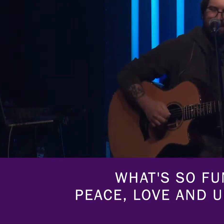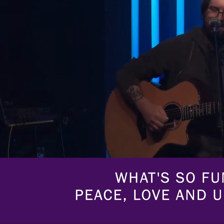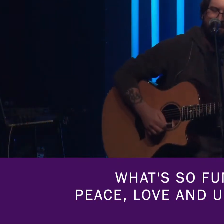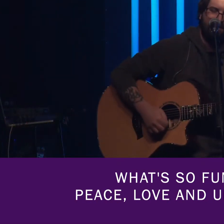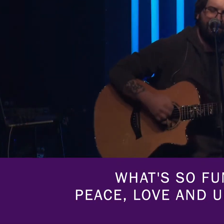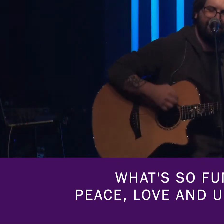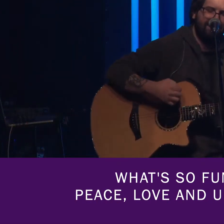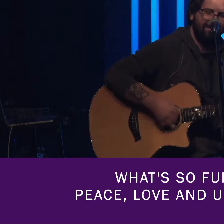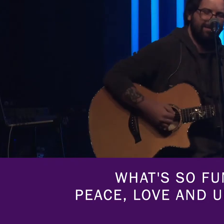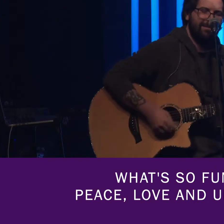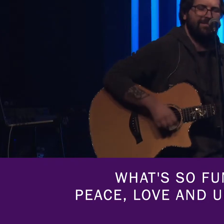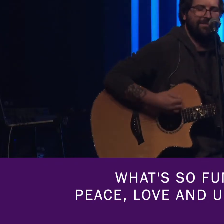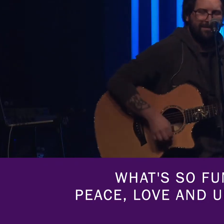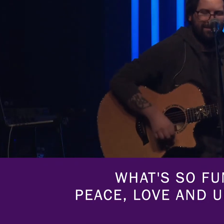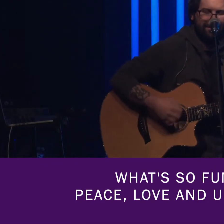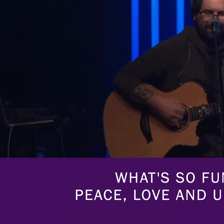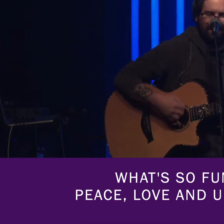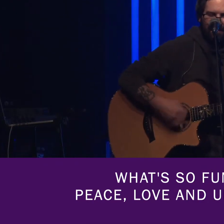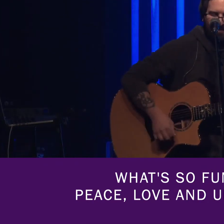understanding?